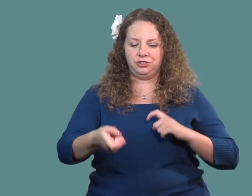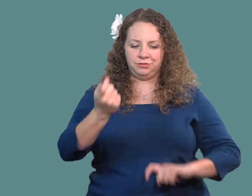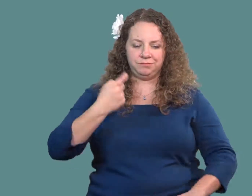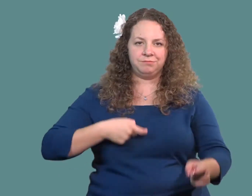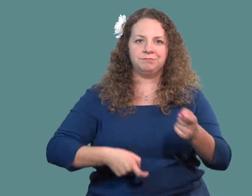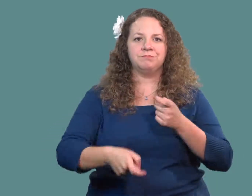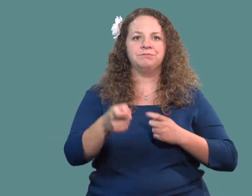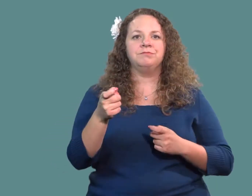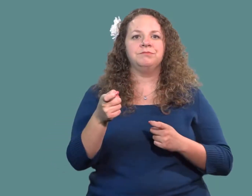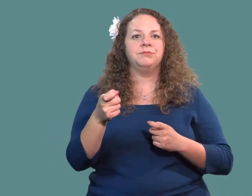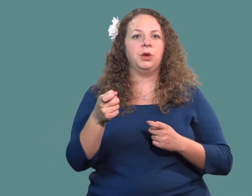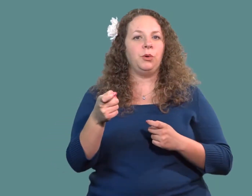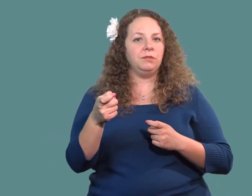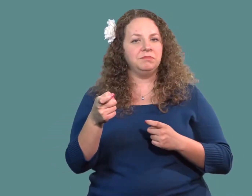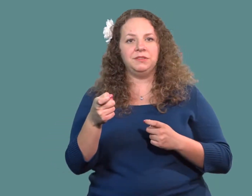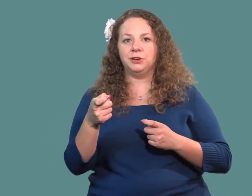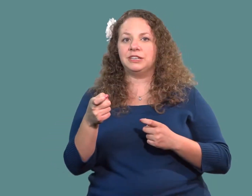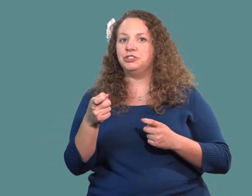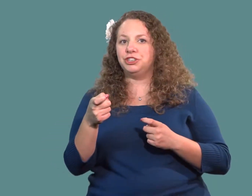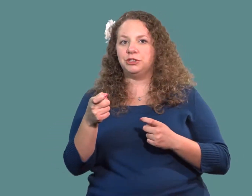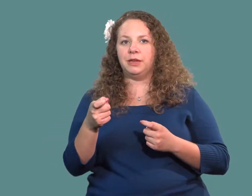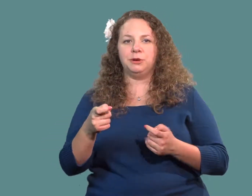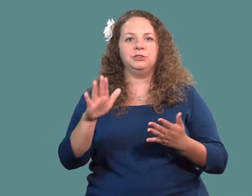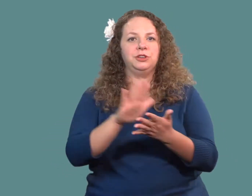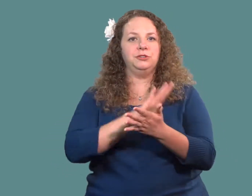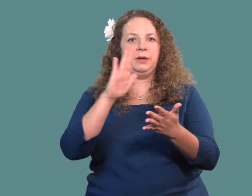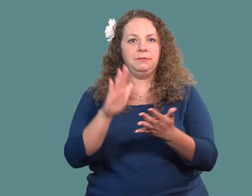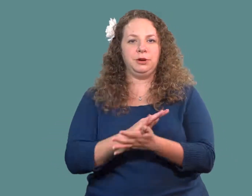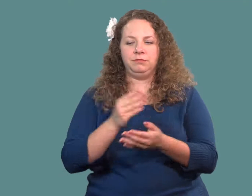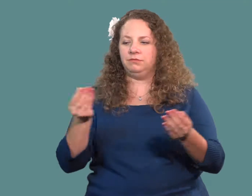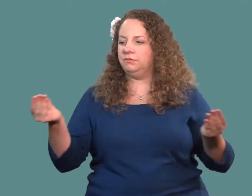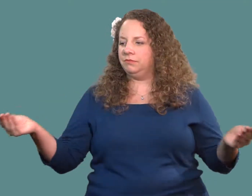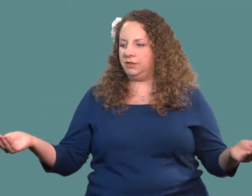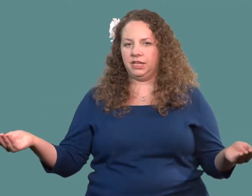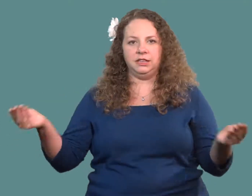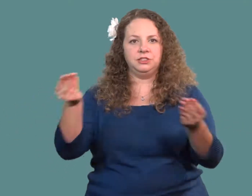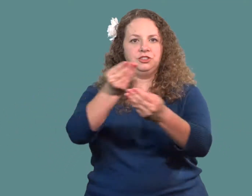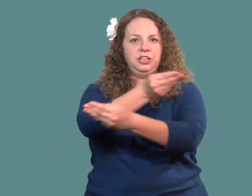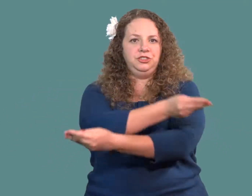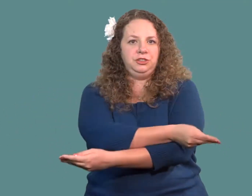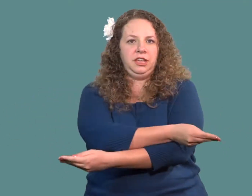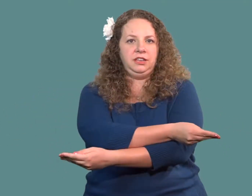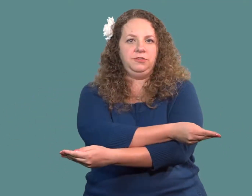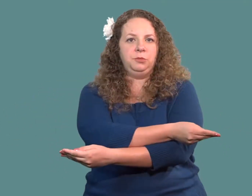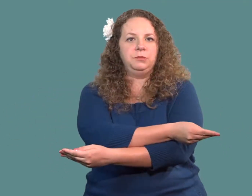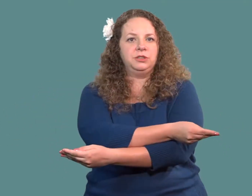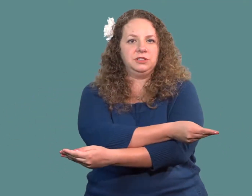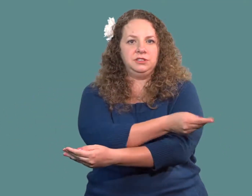Exchange, or if you're exchanging papers, you could do paper and exchange, handing from one person to